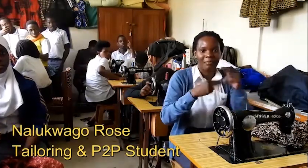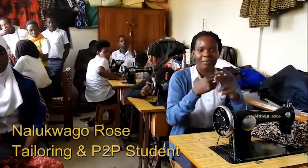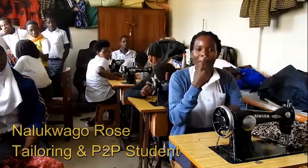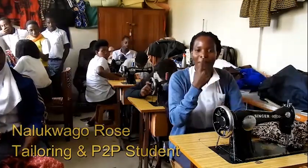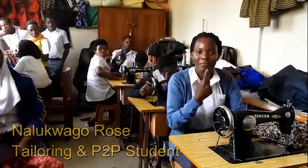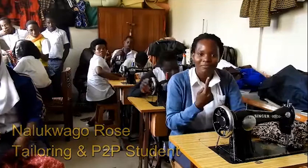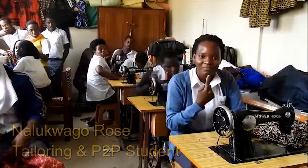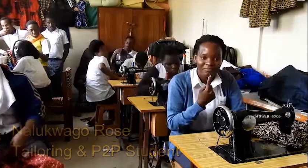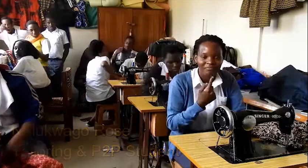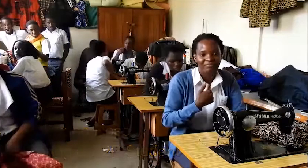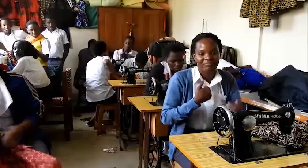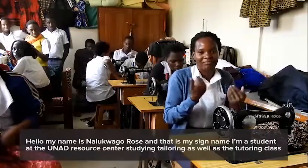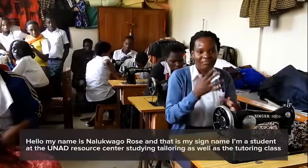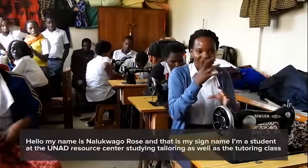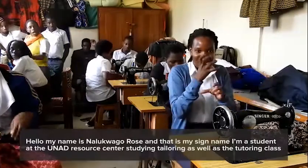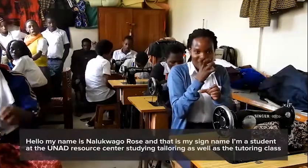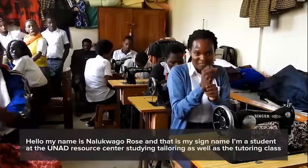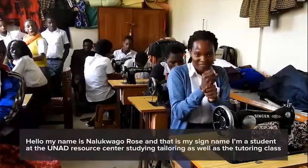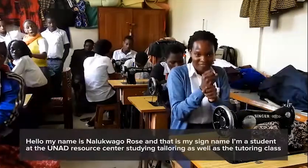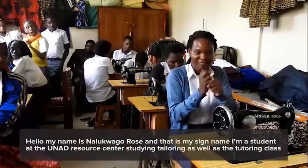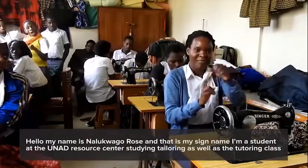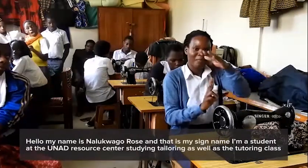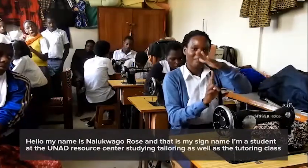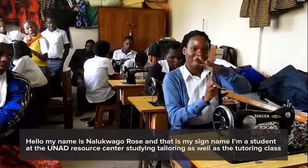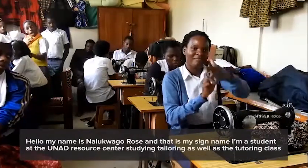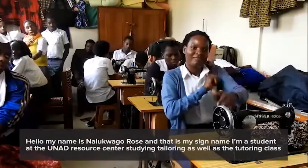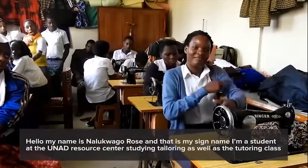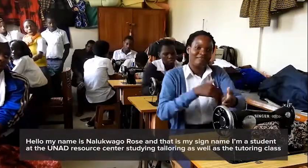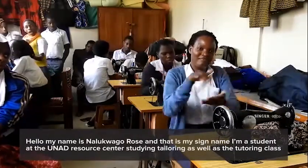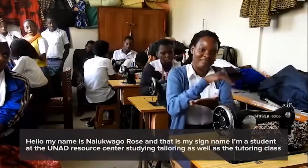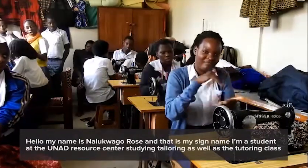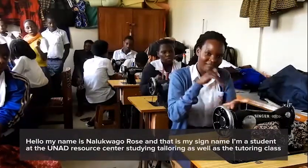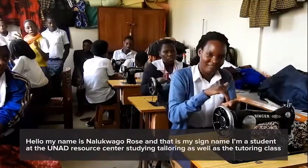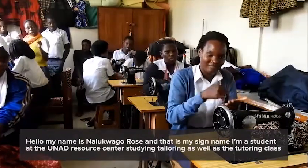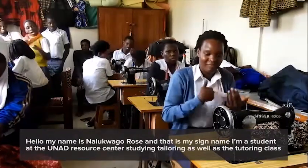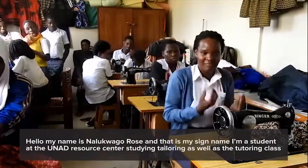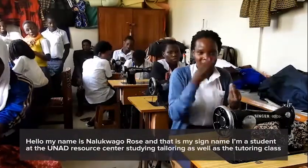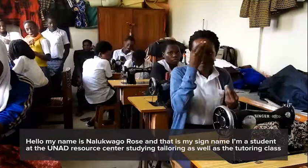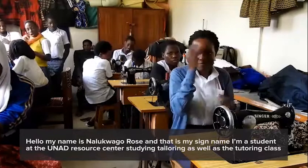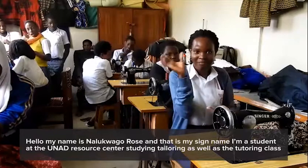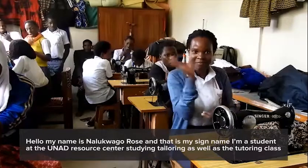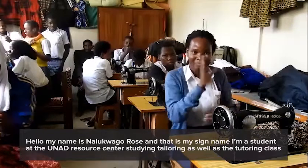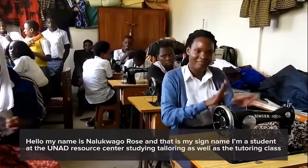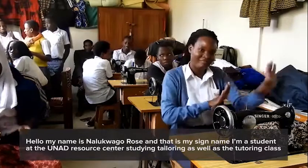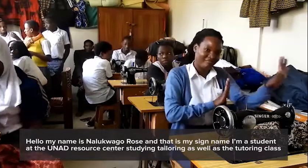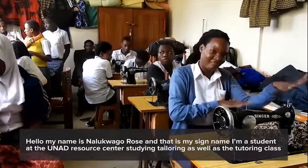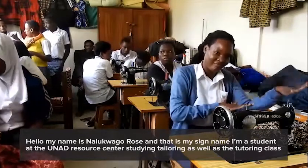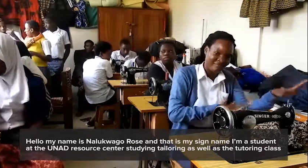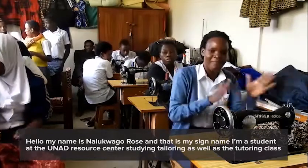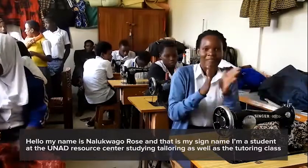name. I'm a student at the UNAD Resource Center studying tailoring as